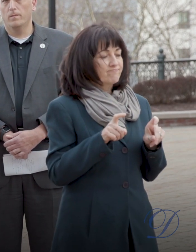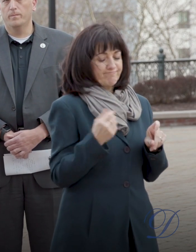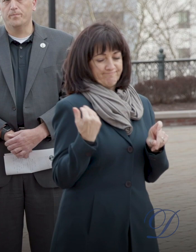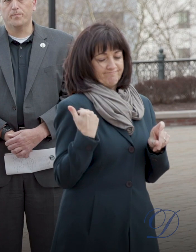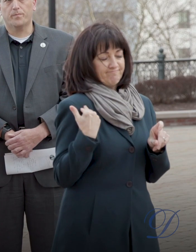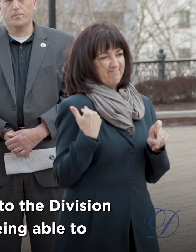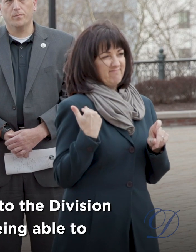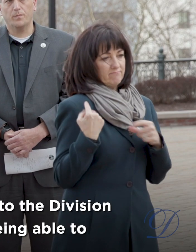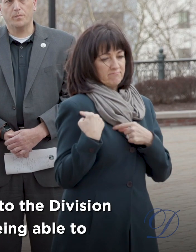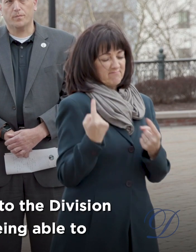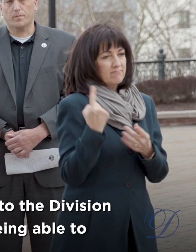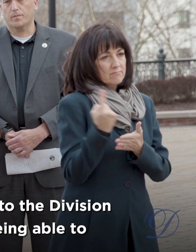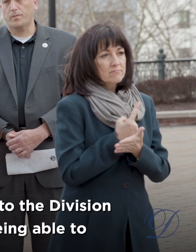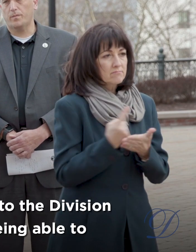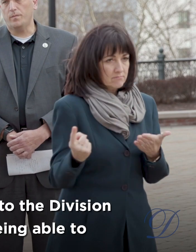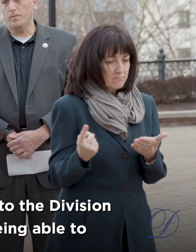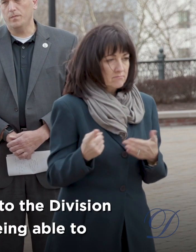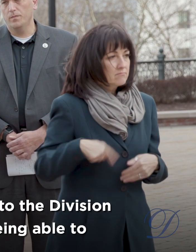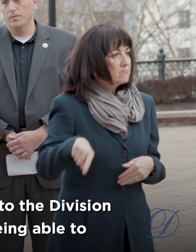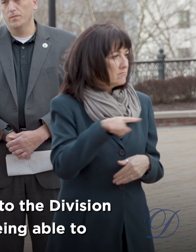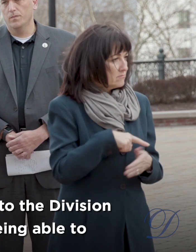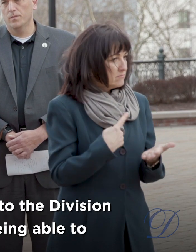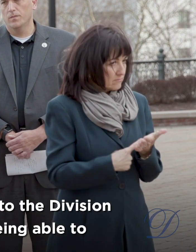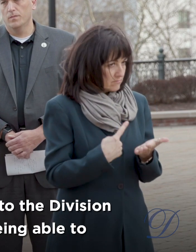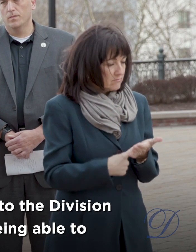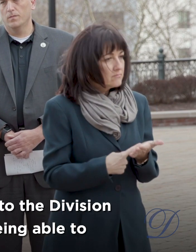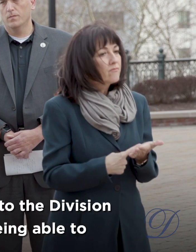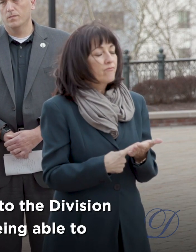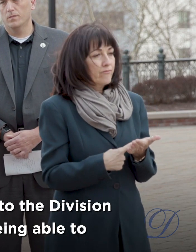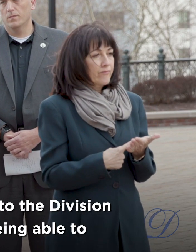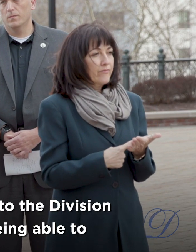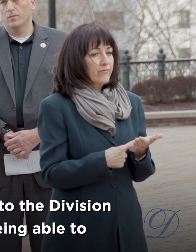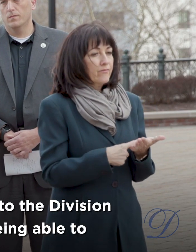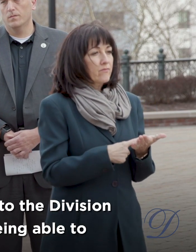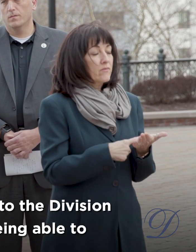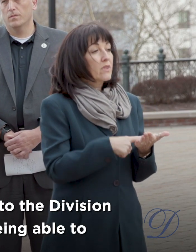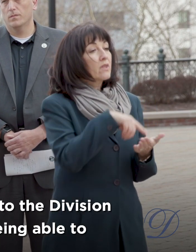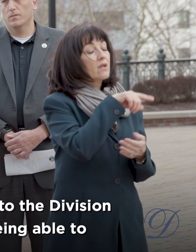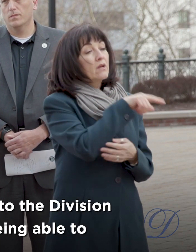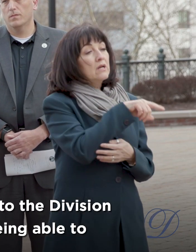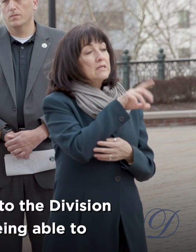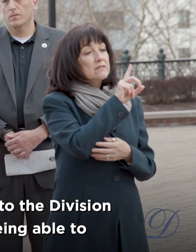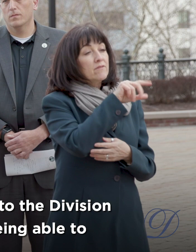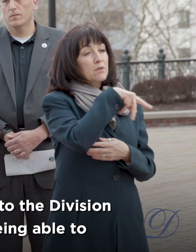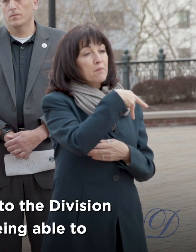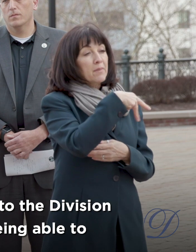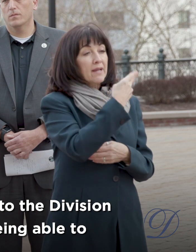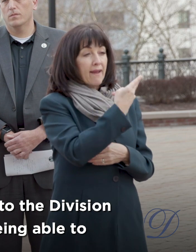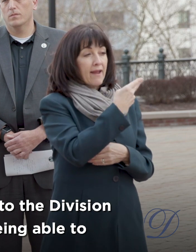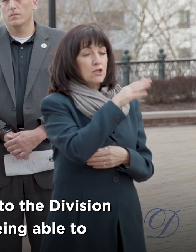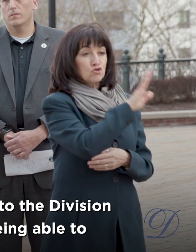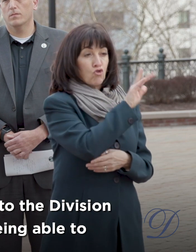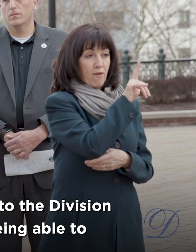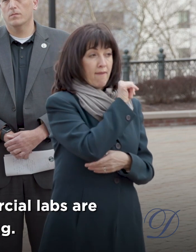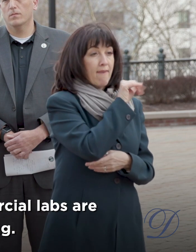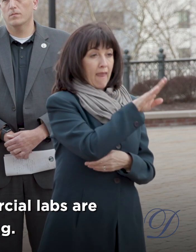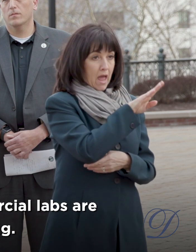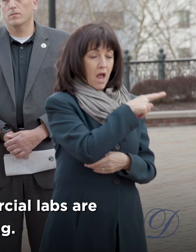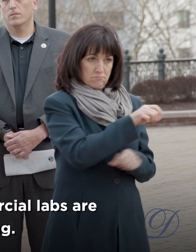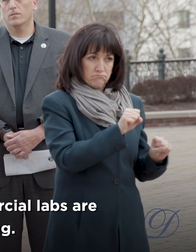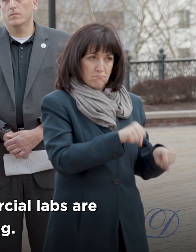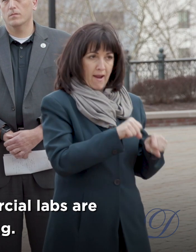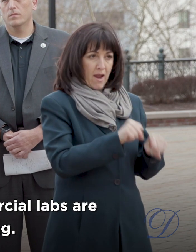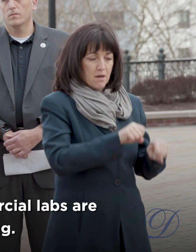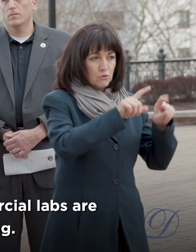last week. As we had discussed, in addition to the Division of Public Health Laboratory being able to